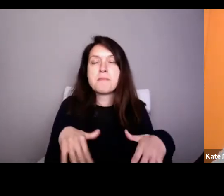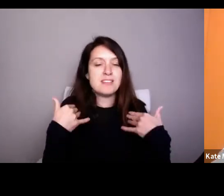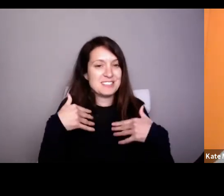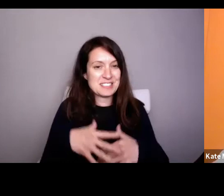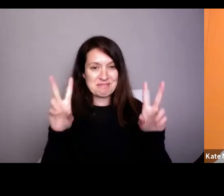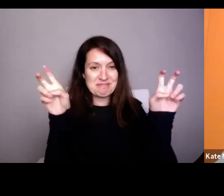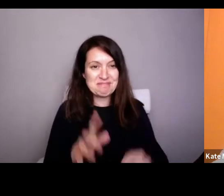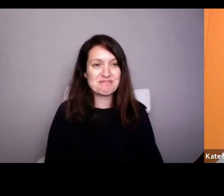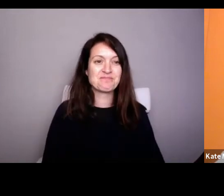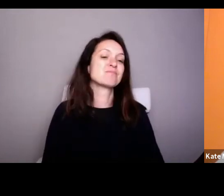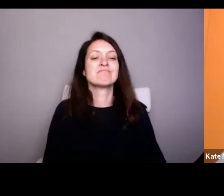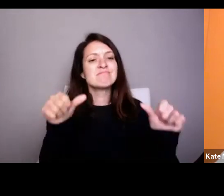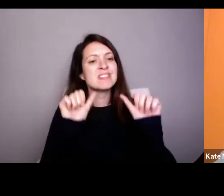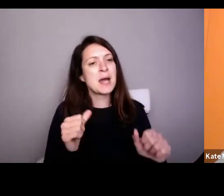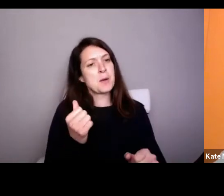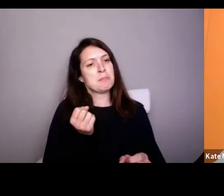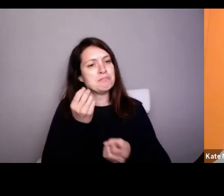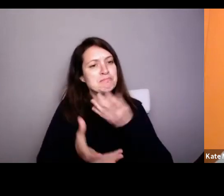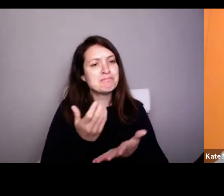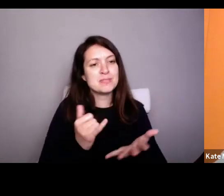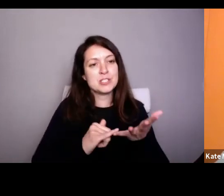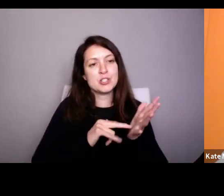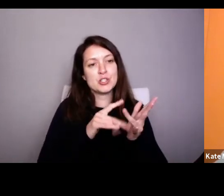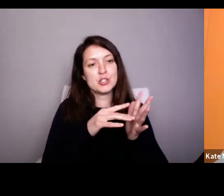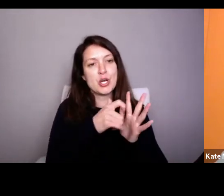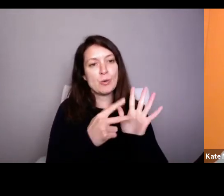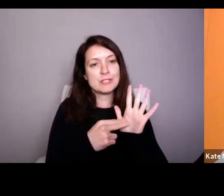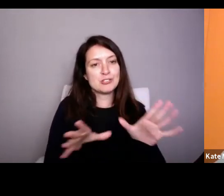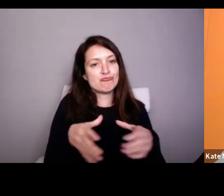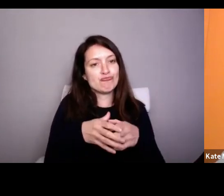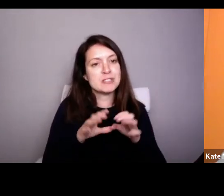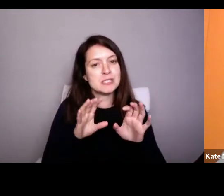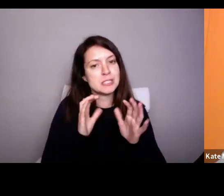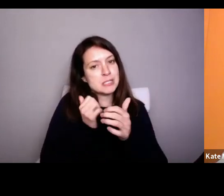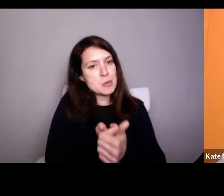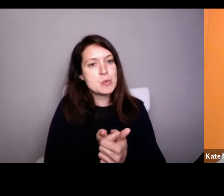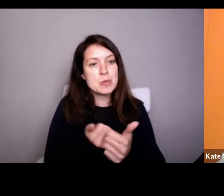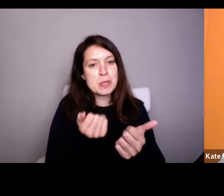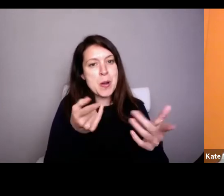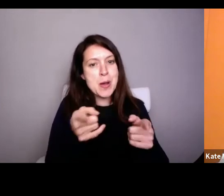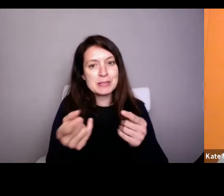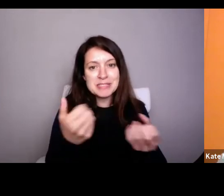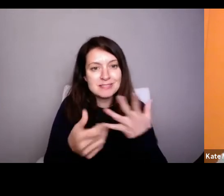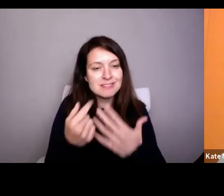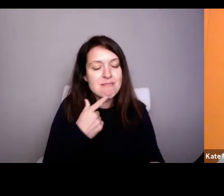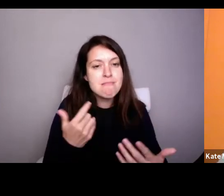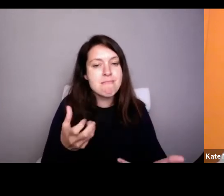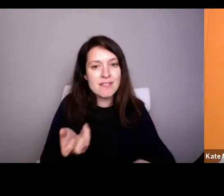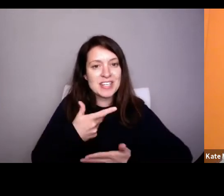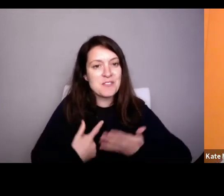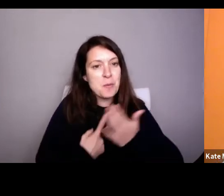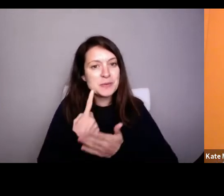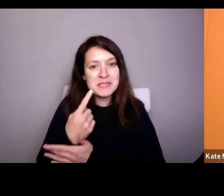So to talk about the Snowdon Trust support, many had expressed how the funding had given them the opportunity to pursue goals that were otherwise